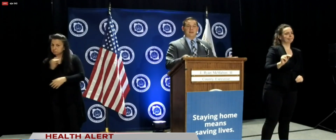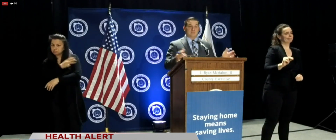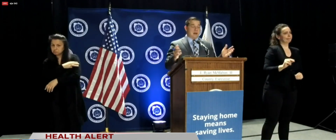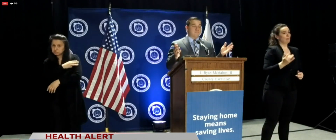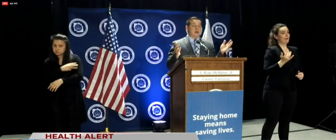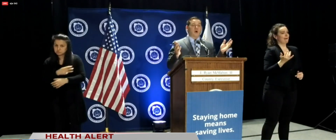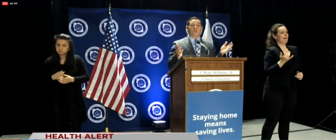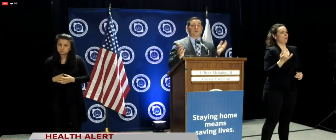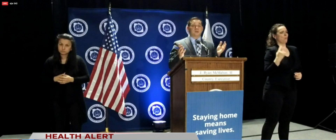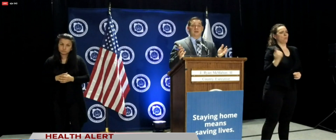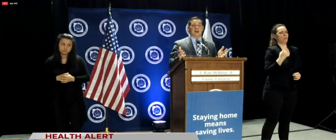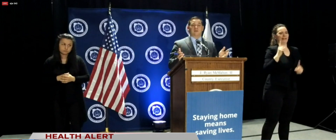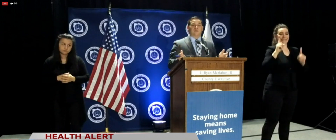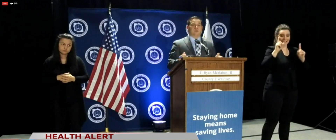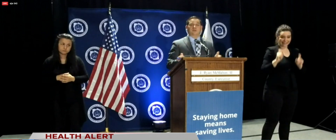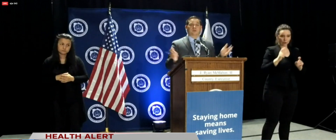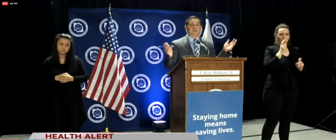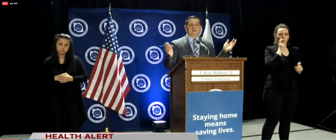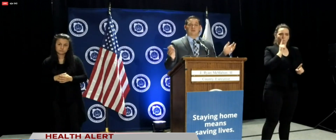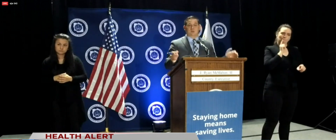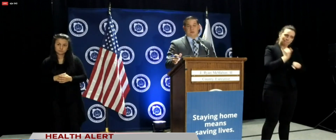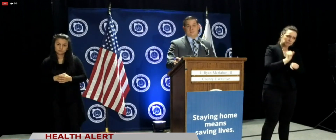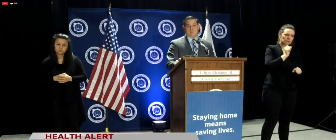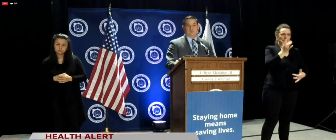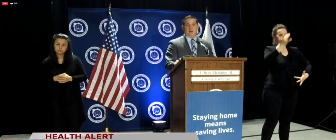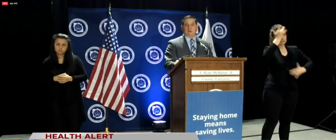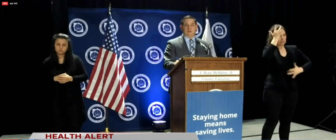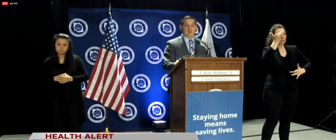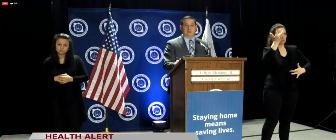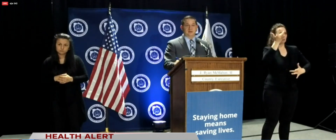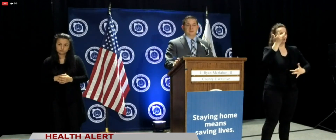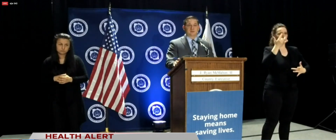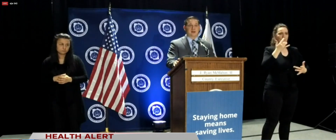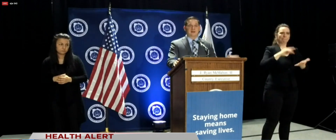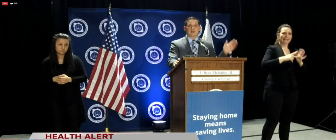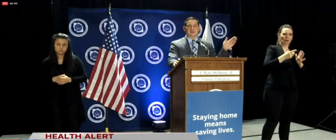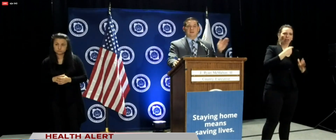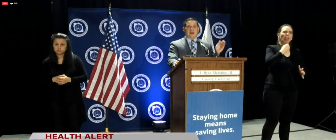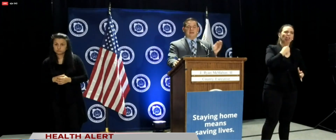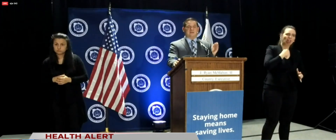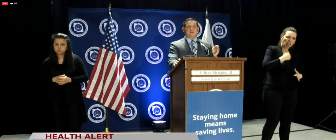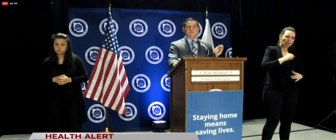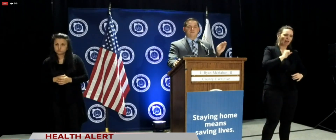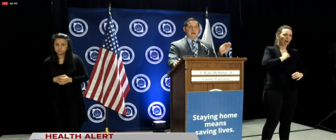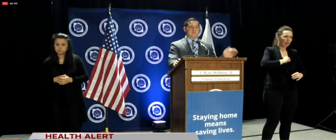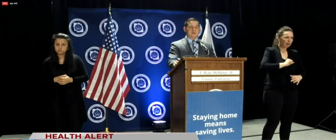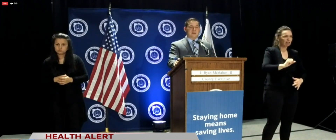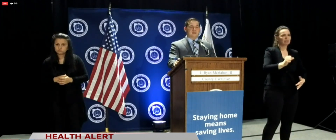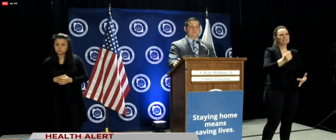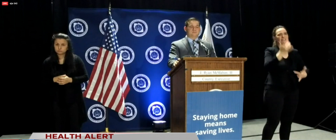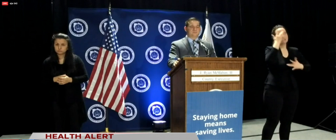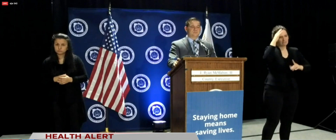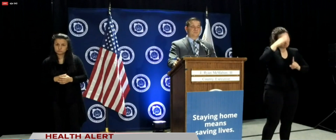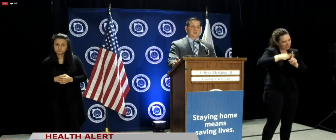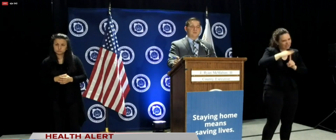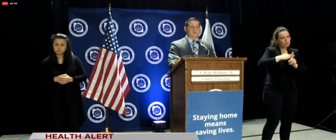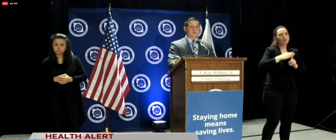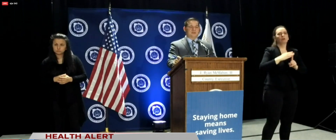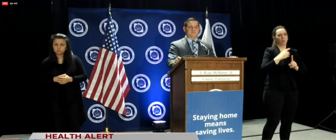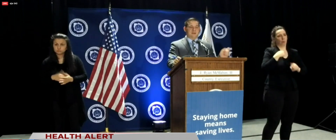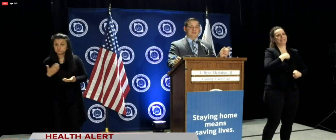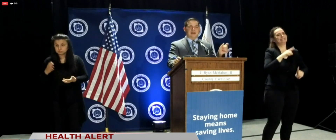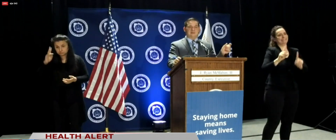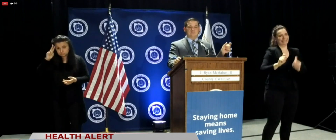I think my hope would be they have enough where we can just go test everybody, right? And so then that maybe